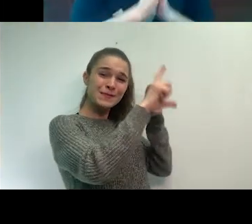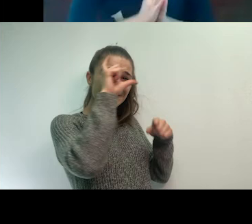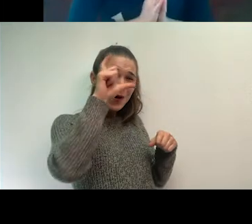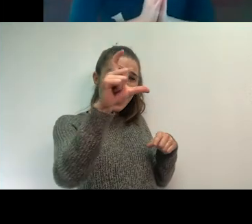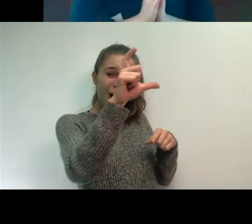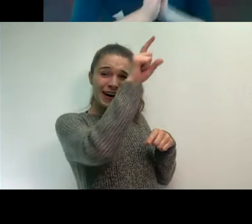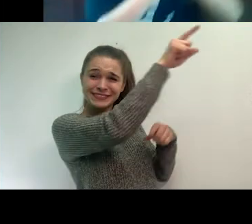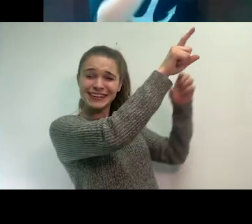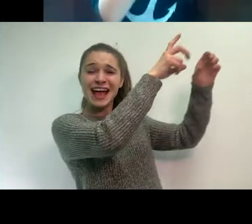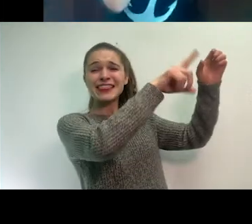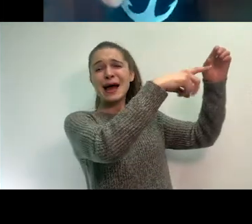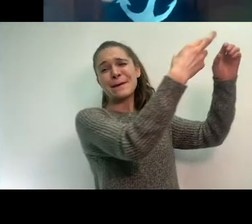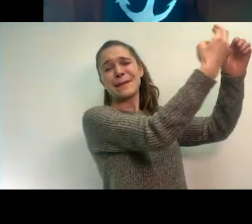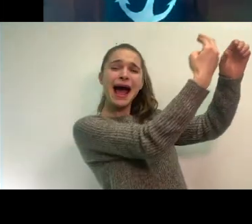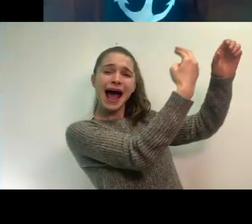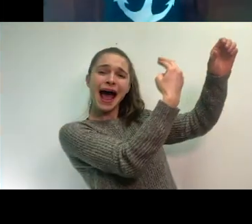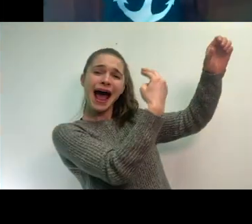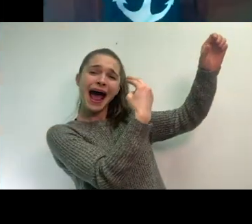spaceship.